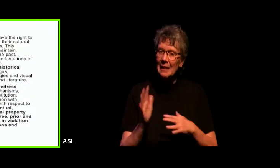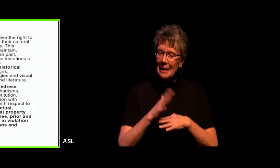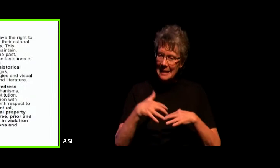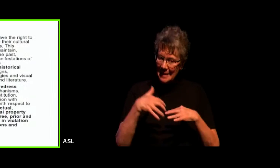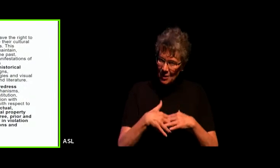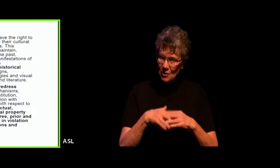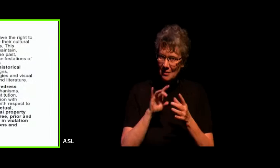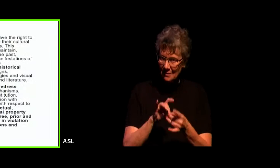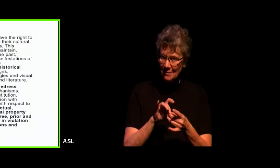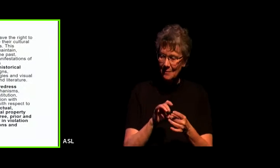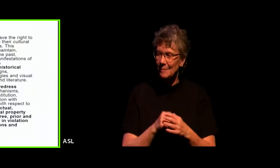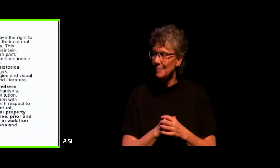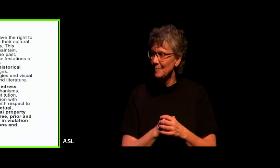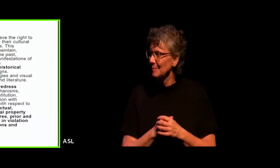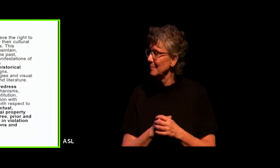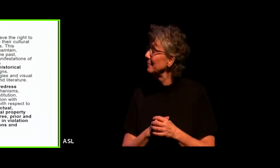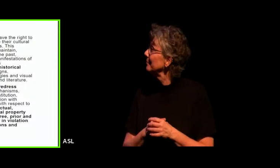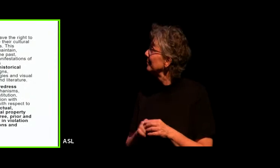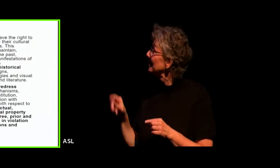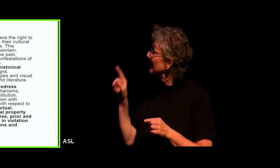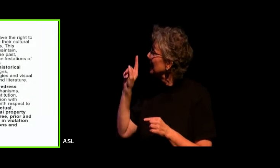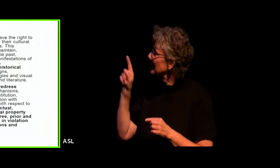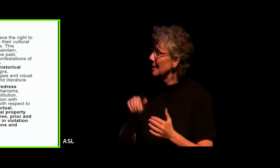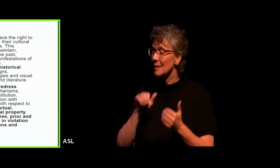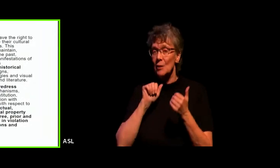that centers restorative justice.